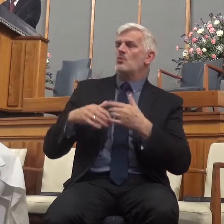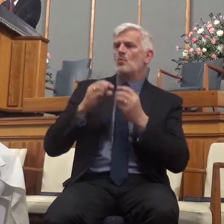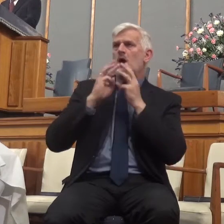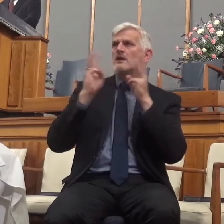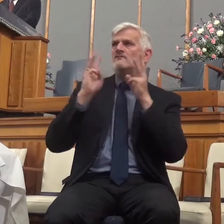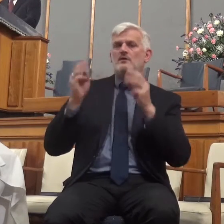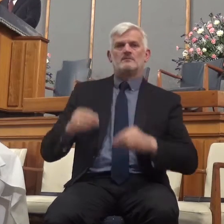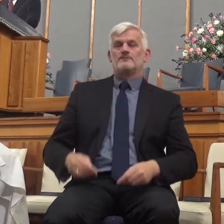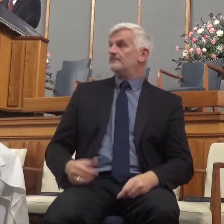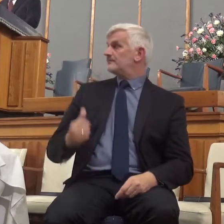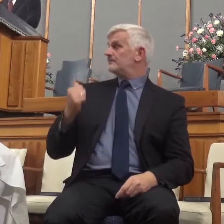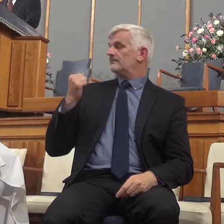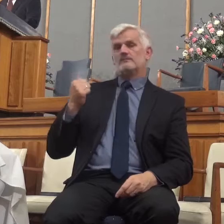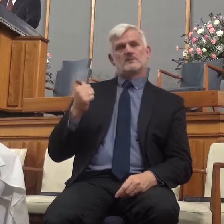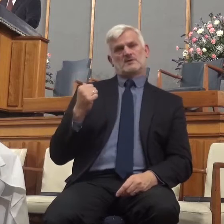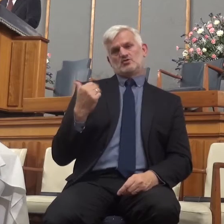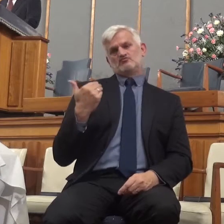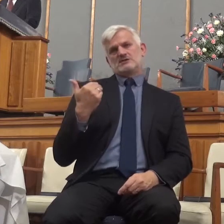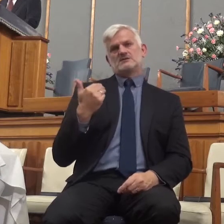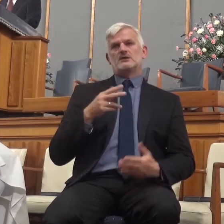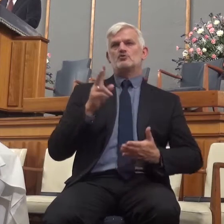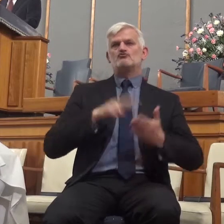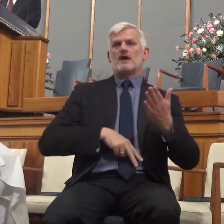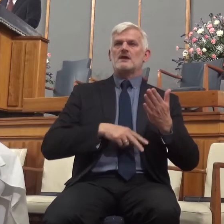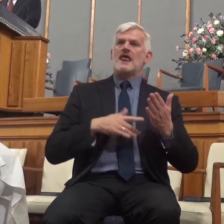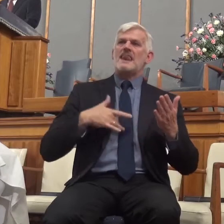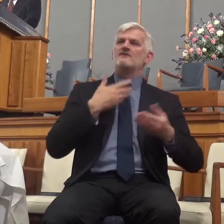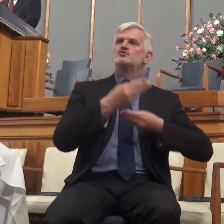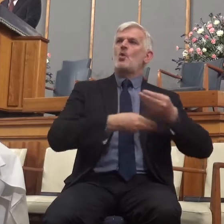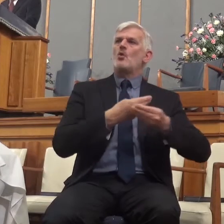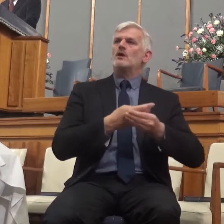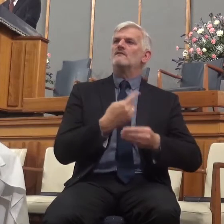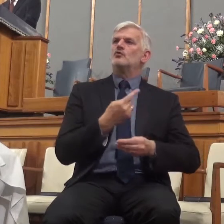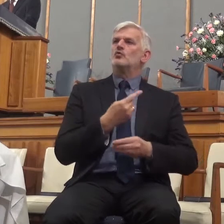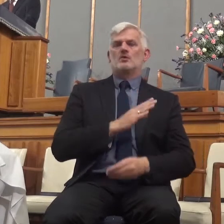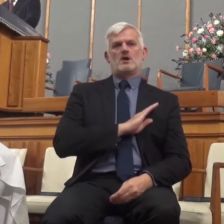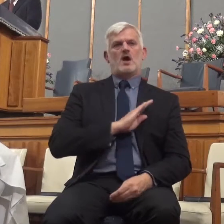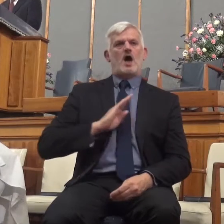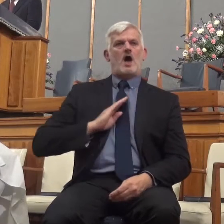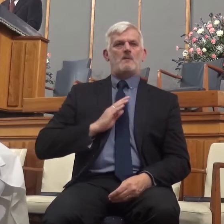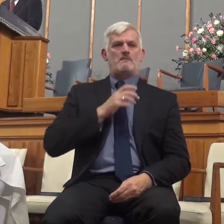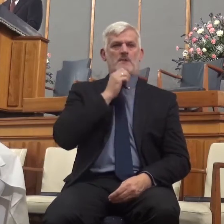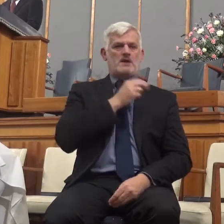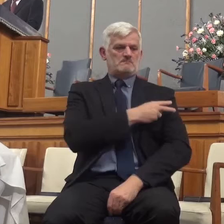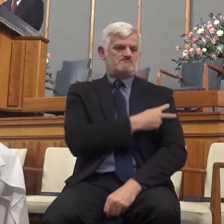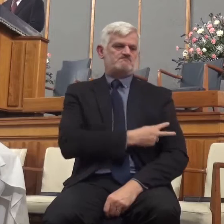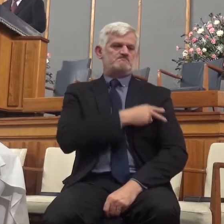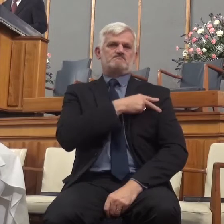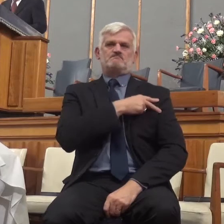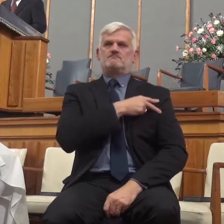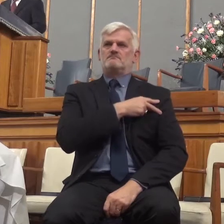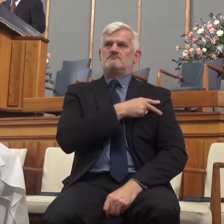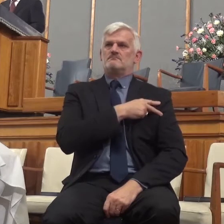reading a biography, a short biography of a great general, and whose reputation was